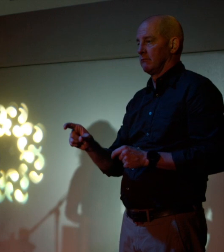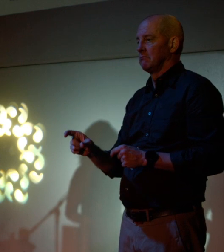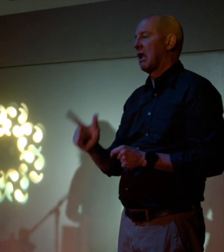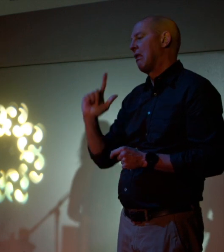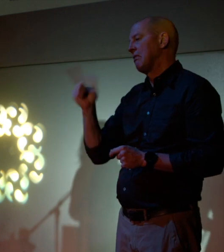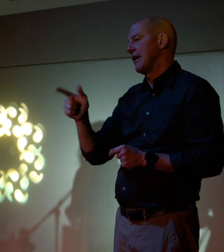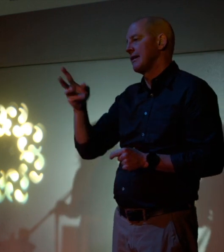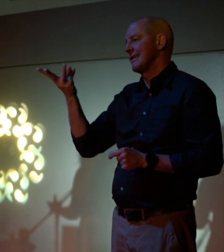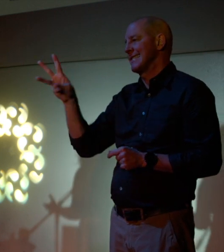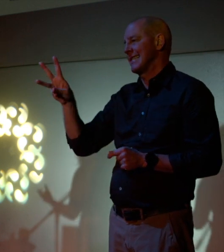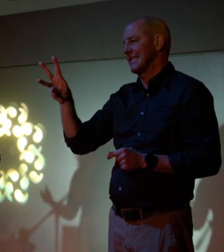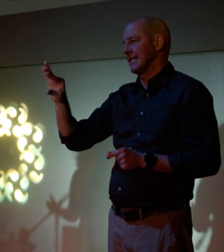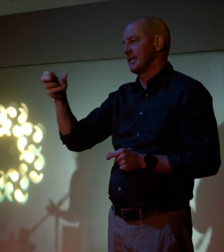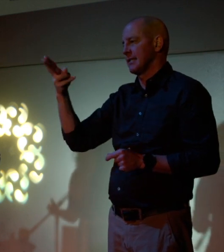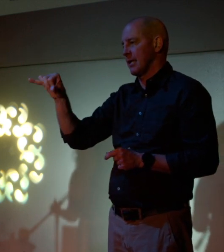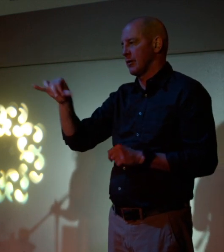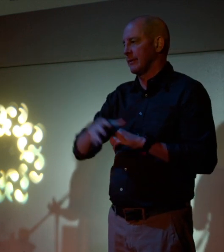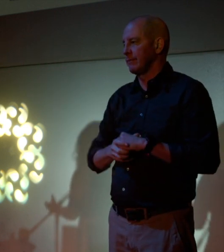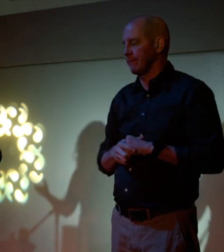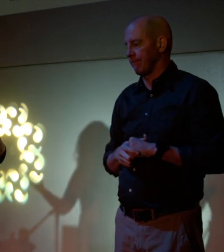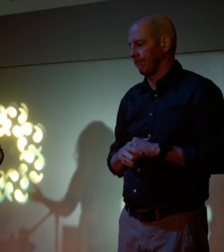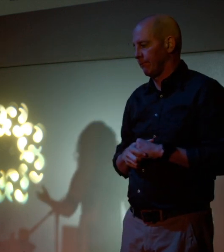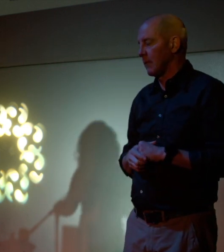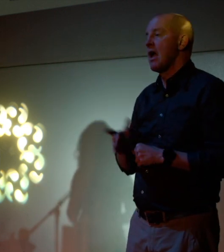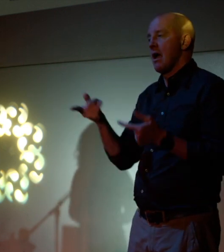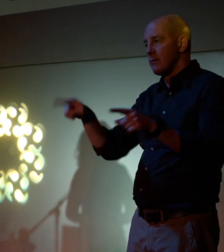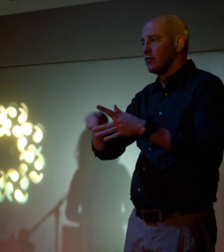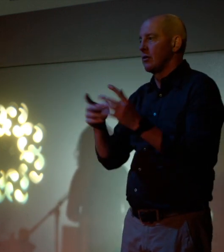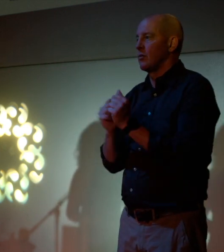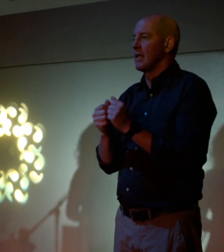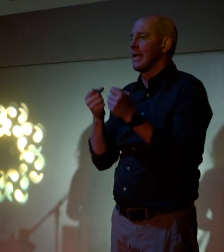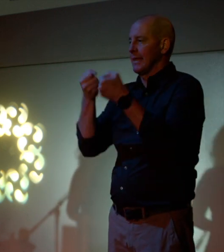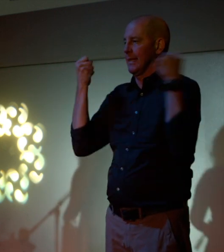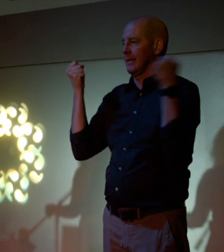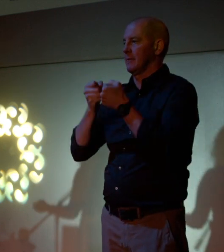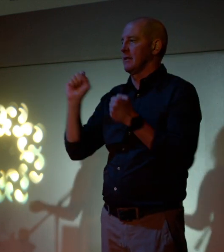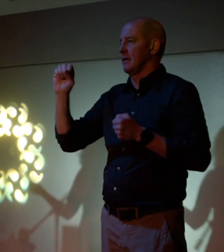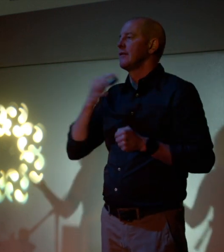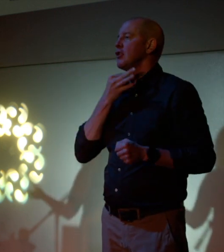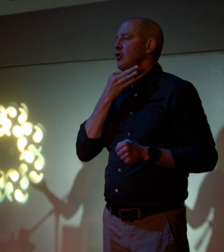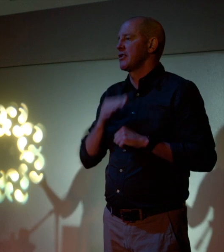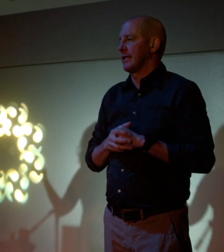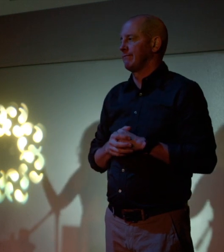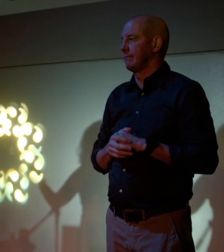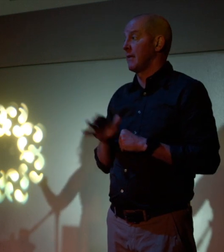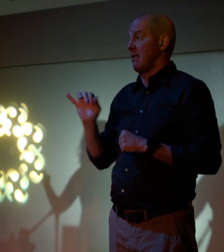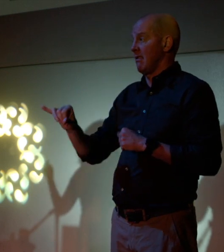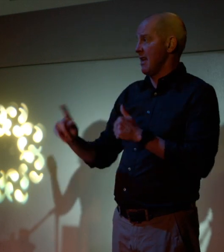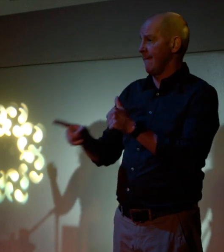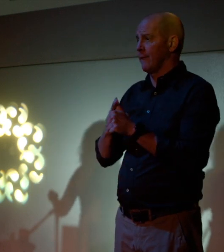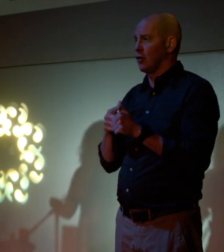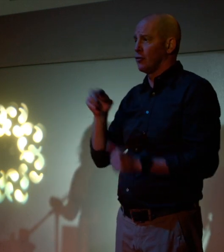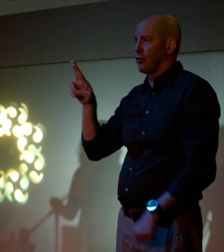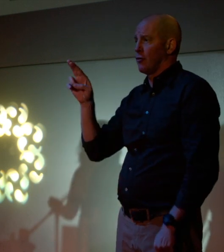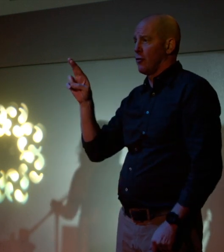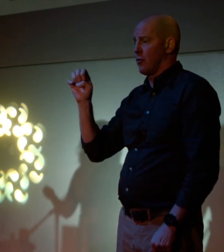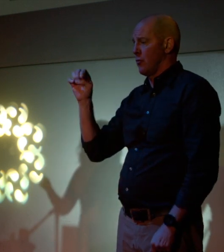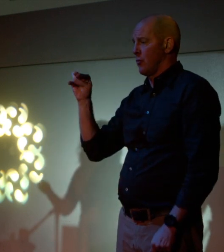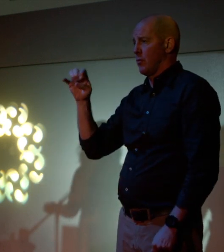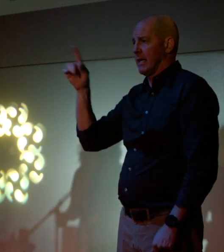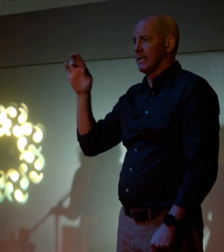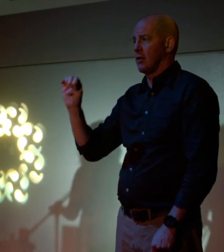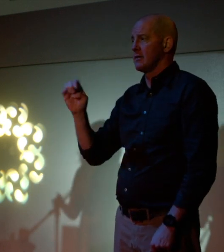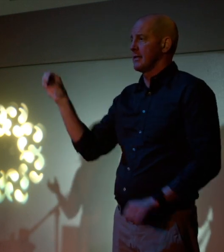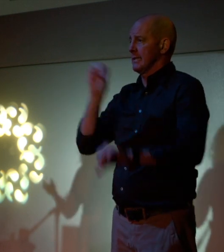16th century, just as the fervor for cabinets of curiosities was really kicking into gear, and as that post-Renaissance scientific